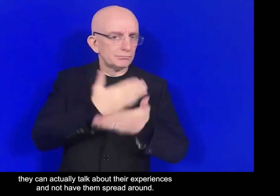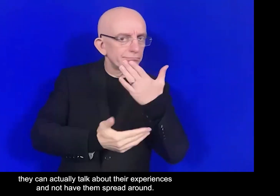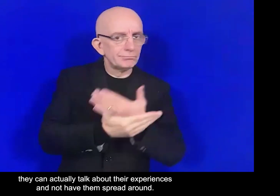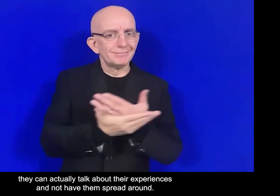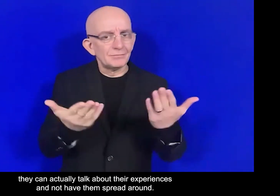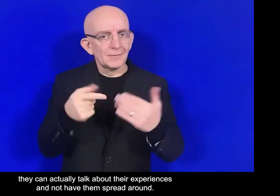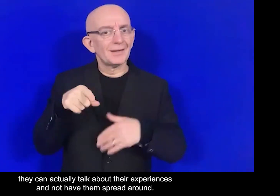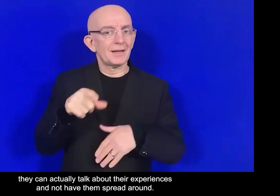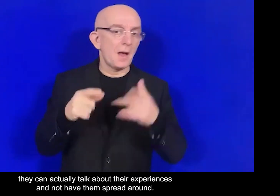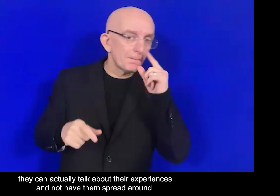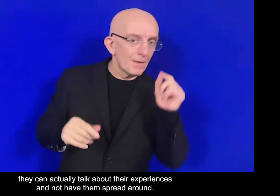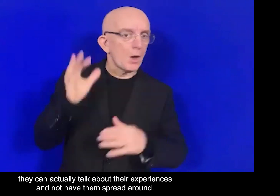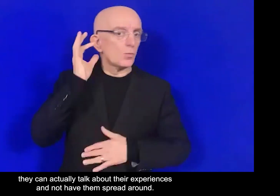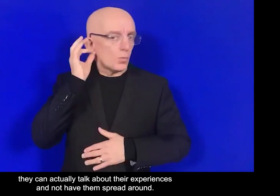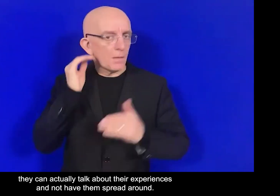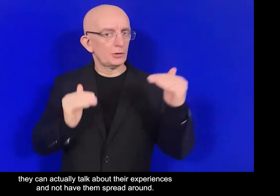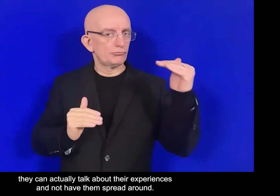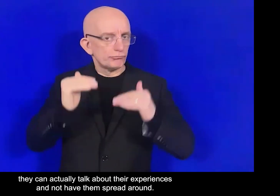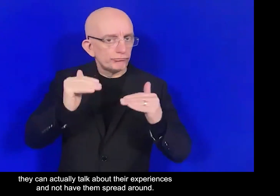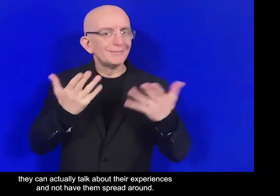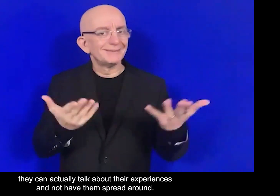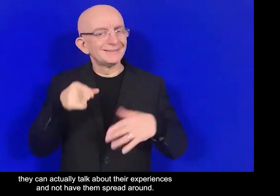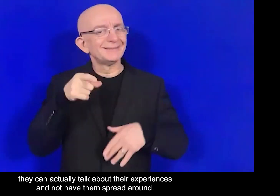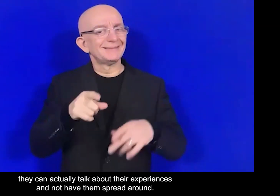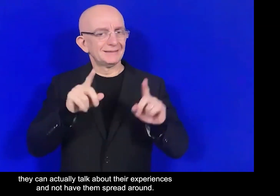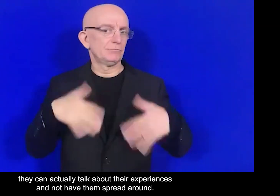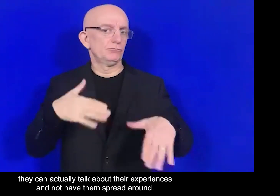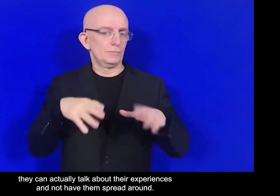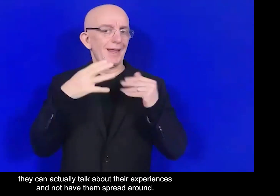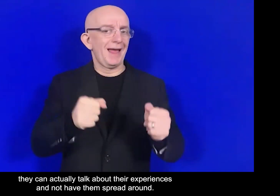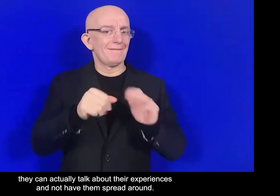actually talk about their experiences and not have them spread around.